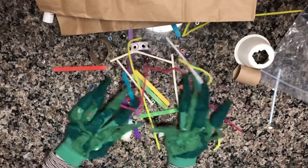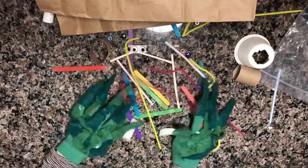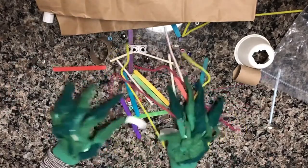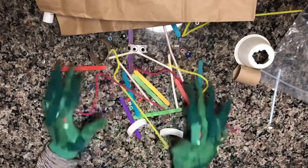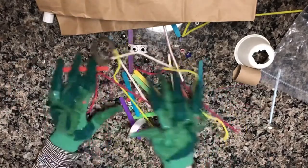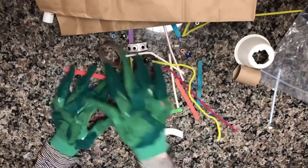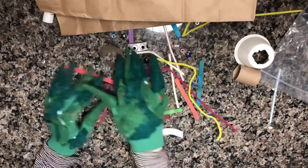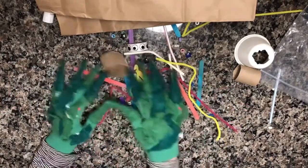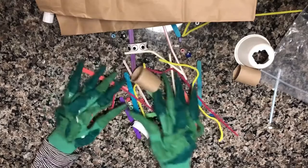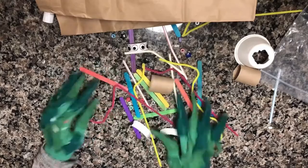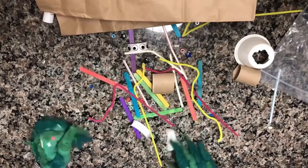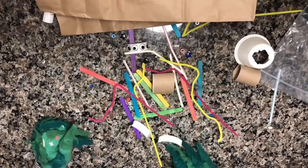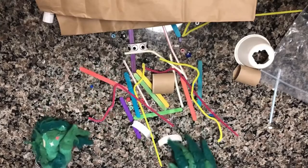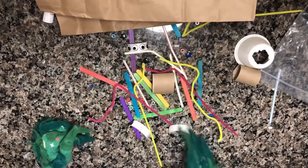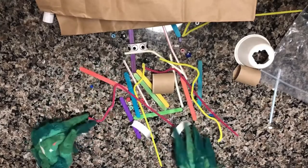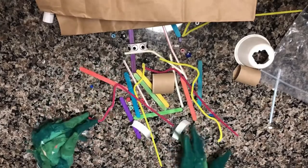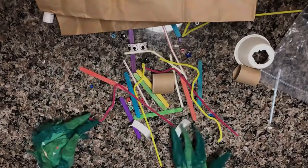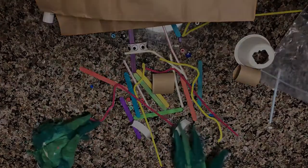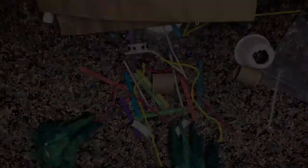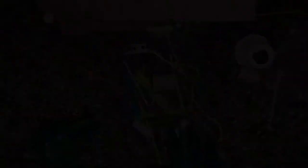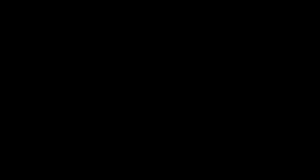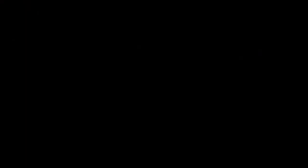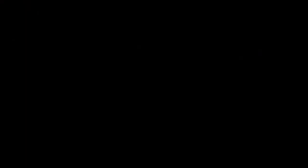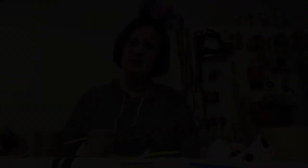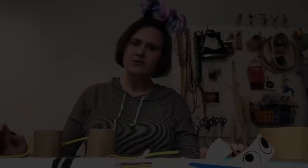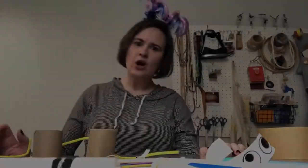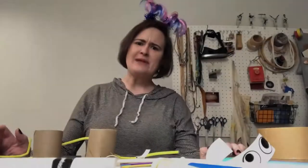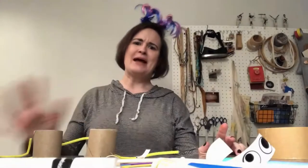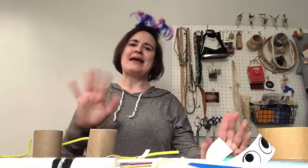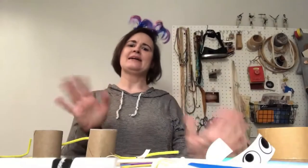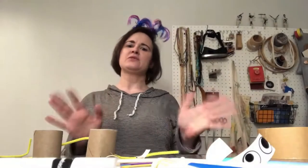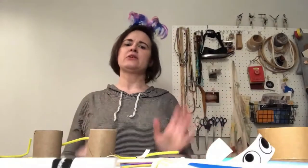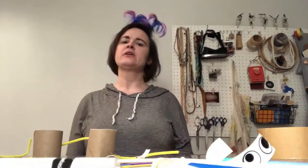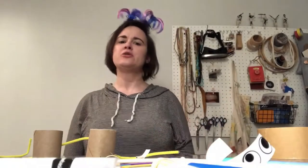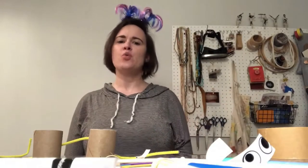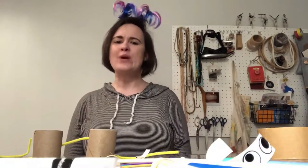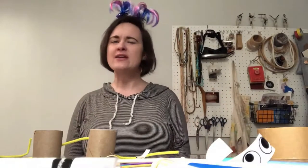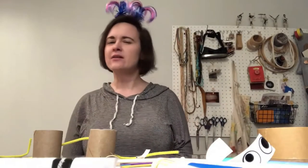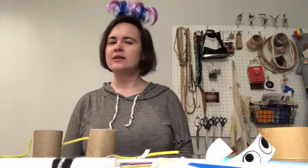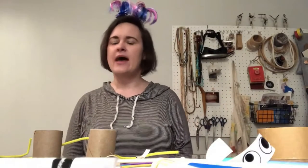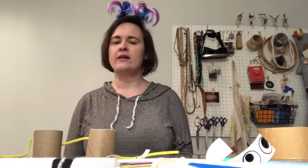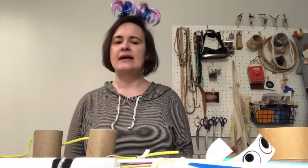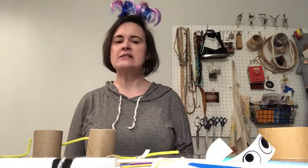Interesting. So many things to work with. Sorry, my hands are looking a little weird in that last